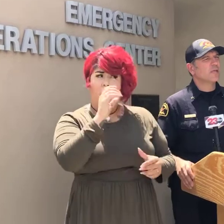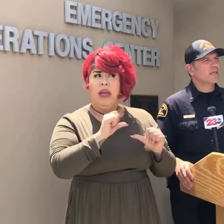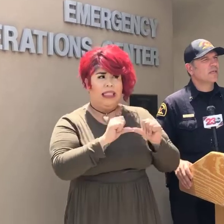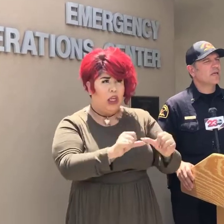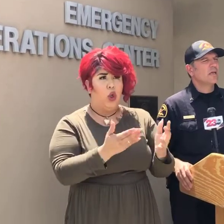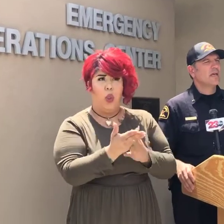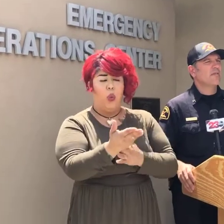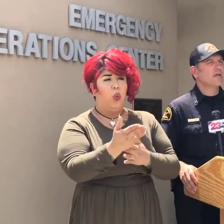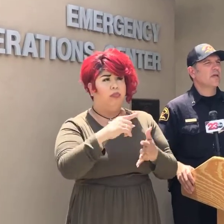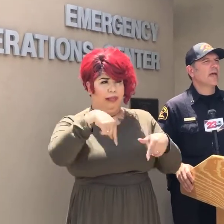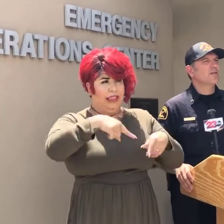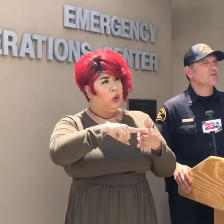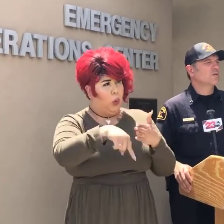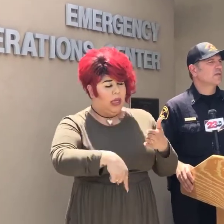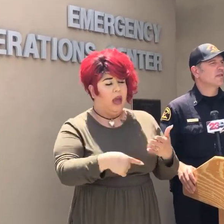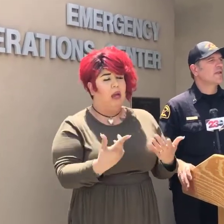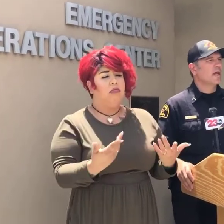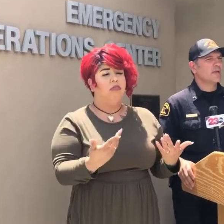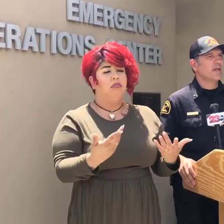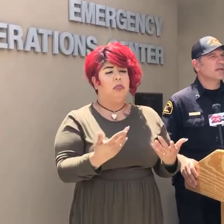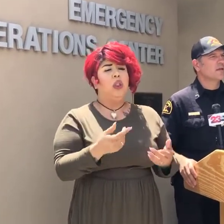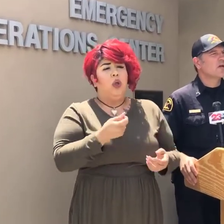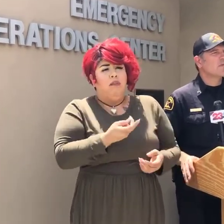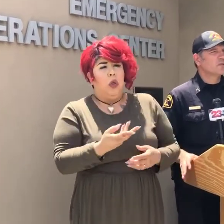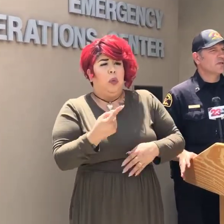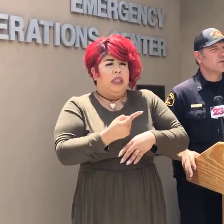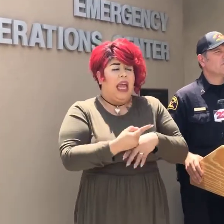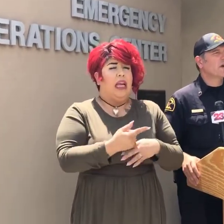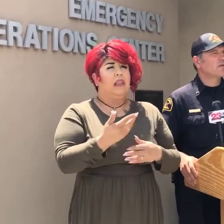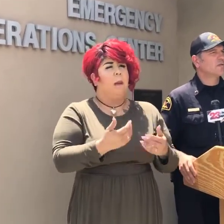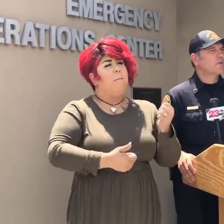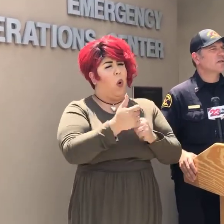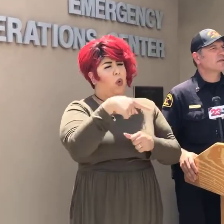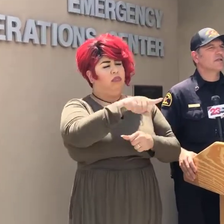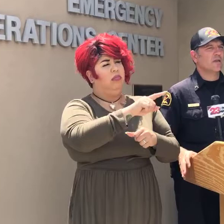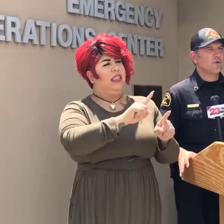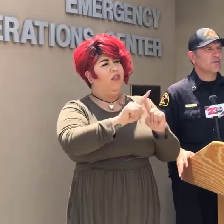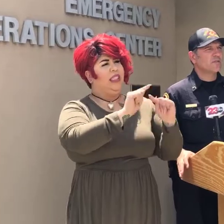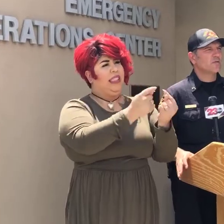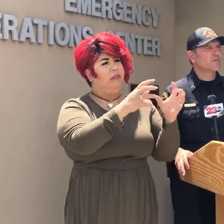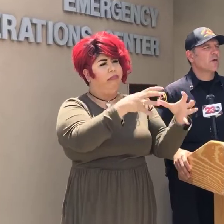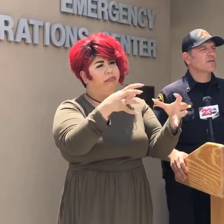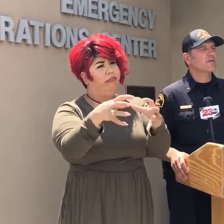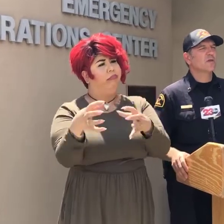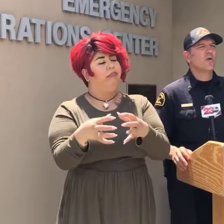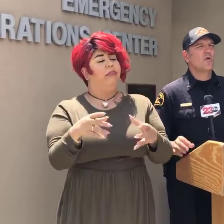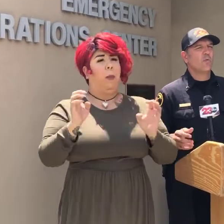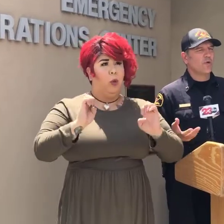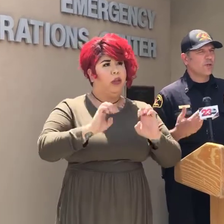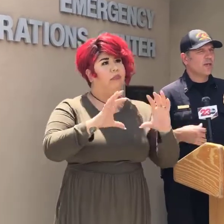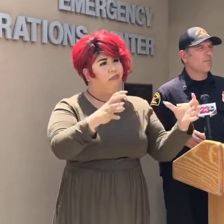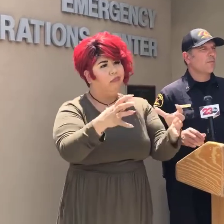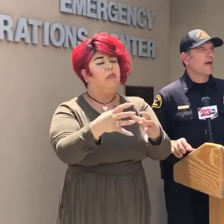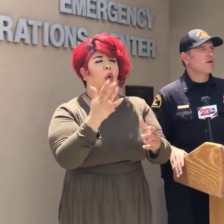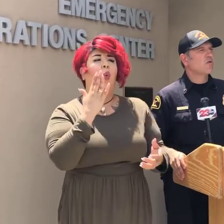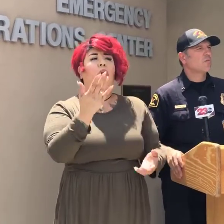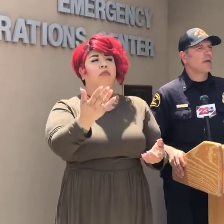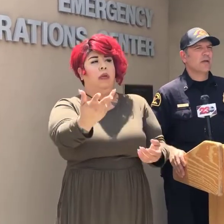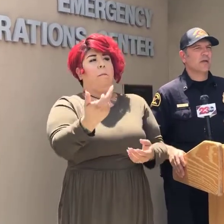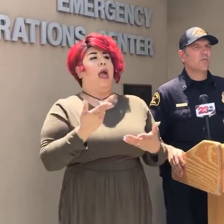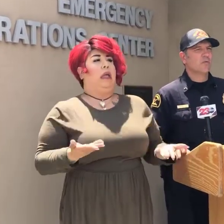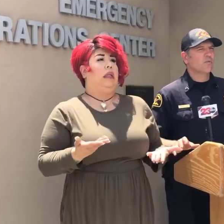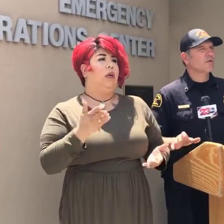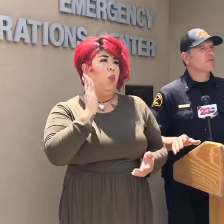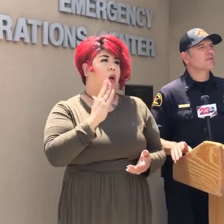continue through the weekend, and then as you will see in the coming days, most of those fire responses and the emergency responders will be coming back